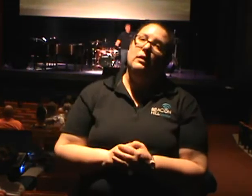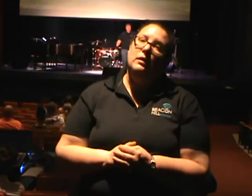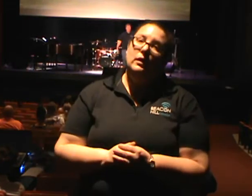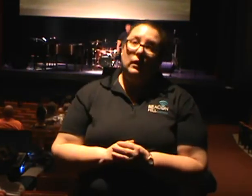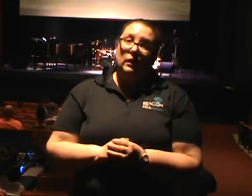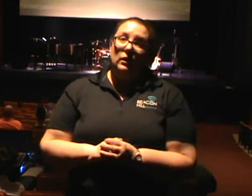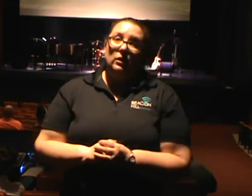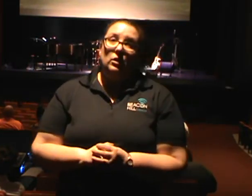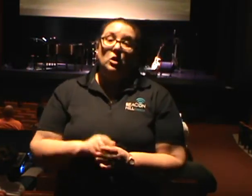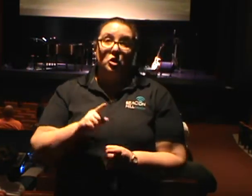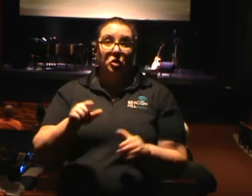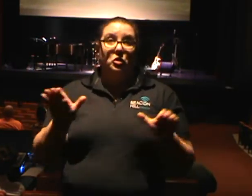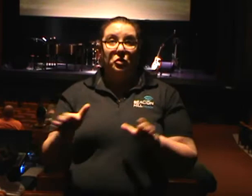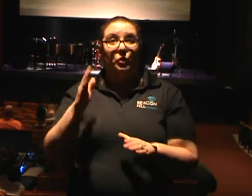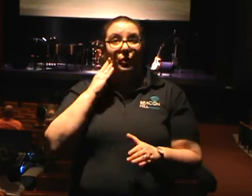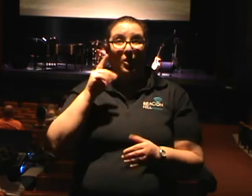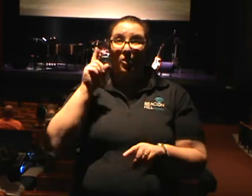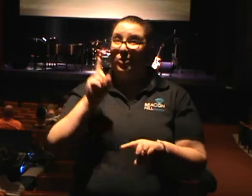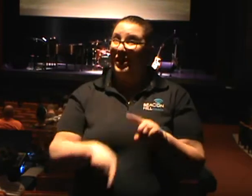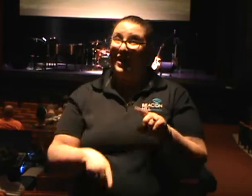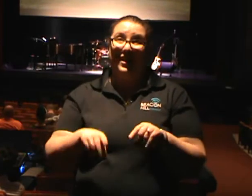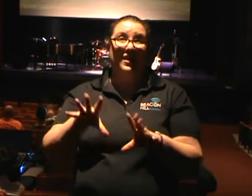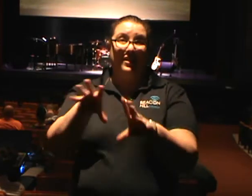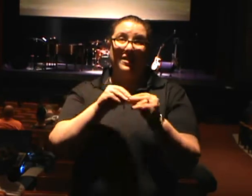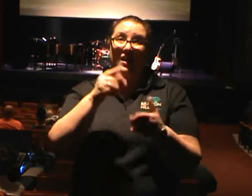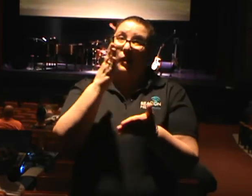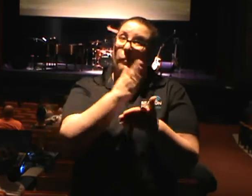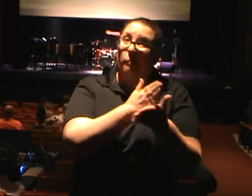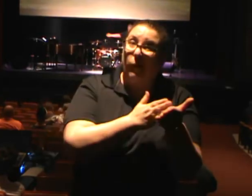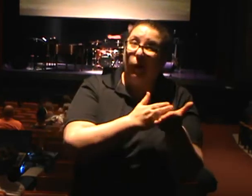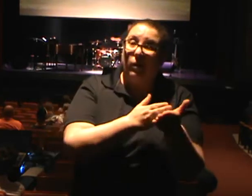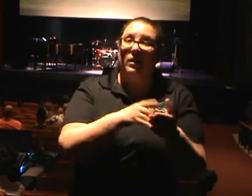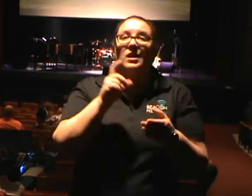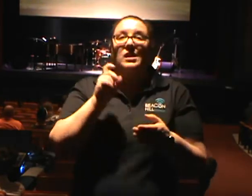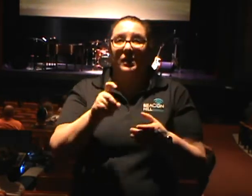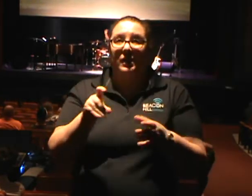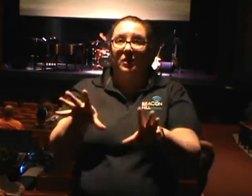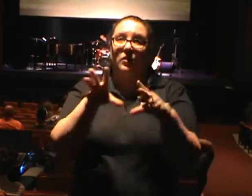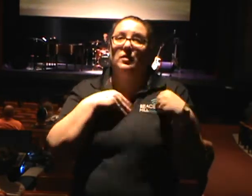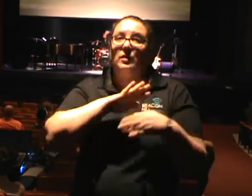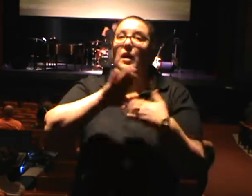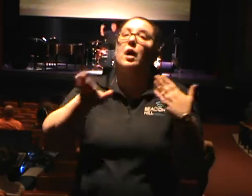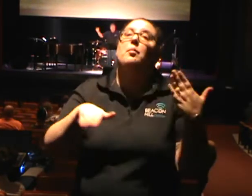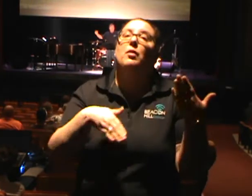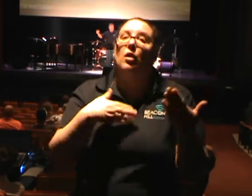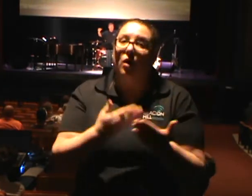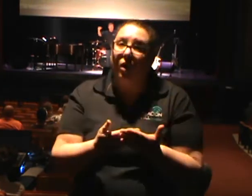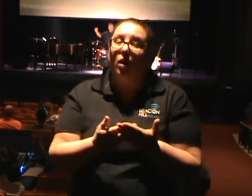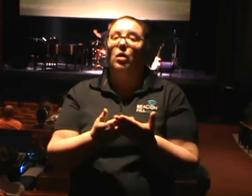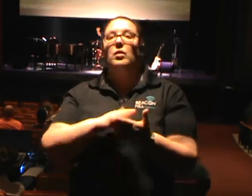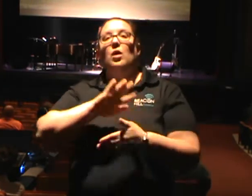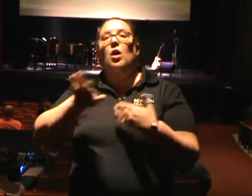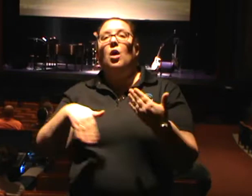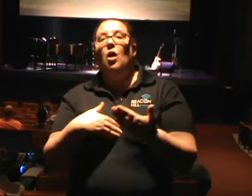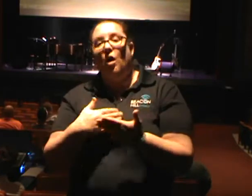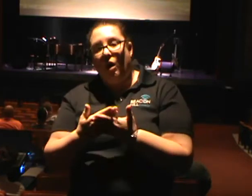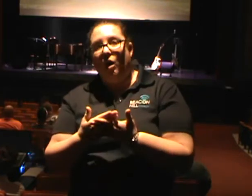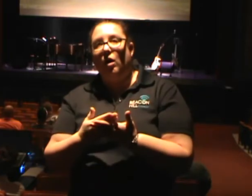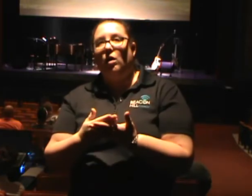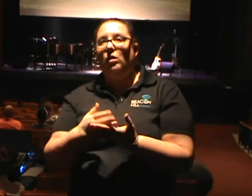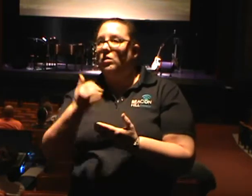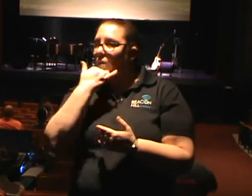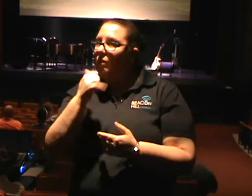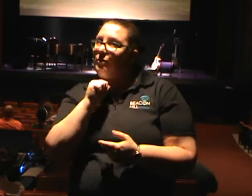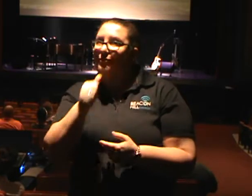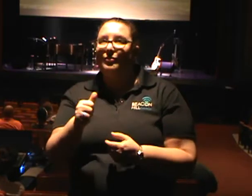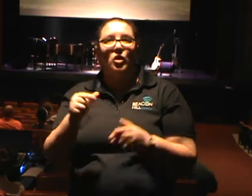Bible. You do know you can't just take parts of the Bible. You got to take it all because it is all the inspired, infallible, inerrant Word